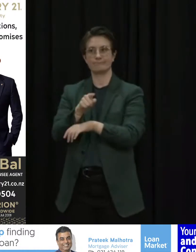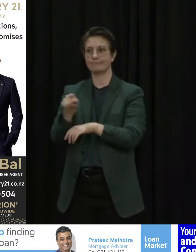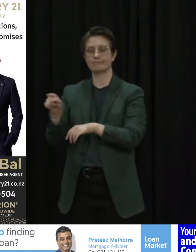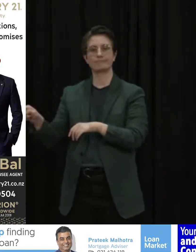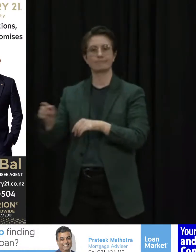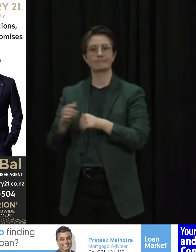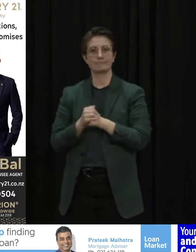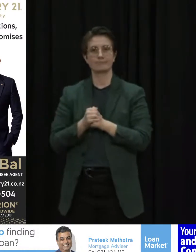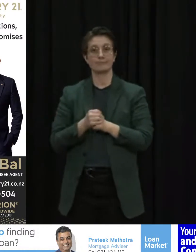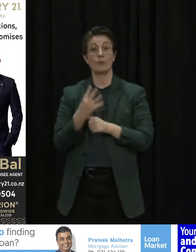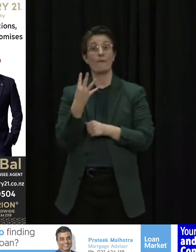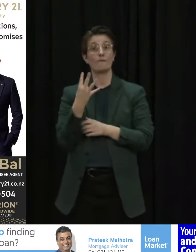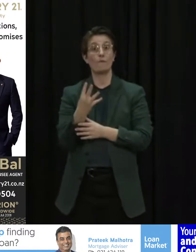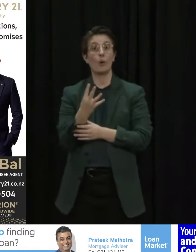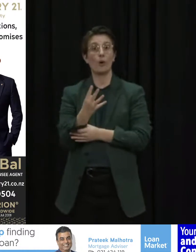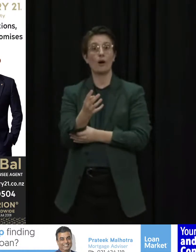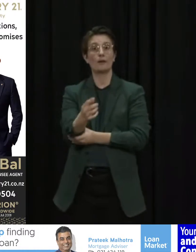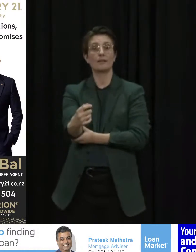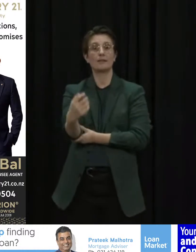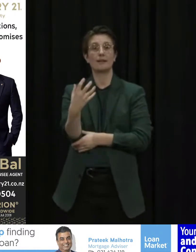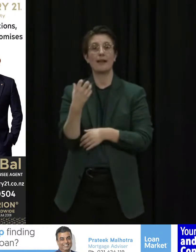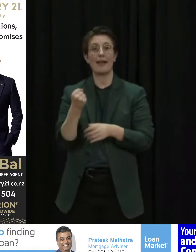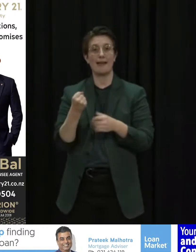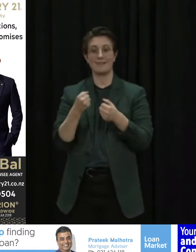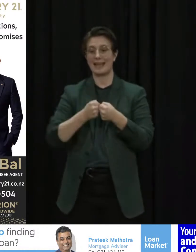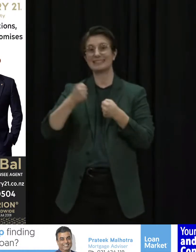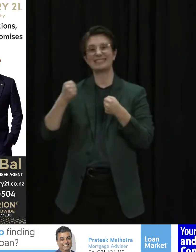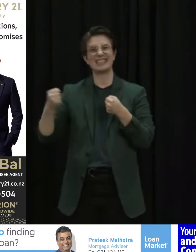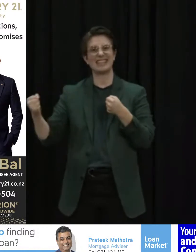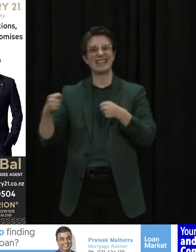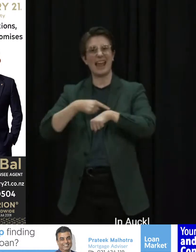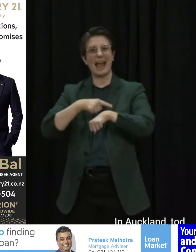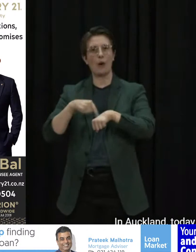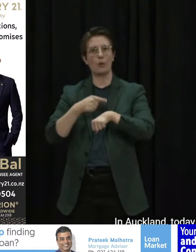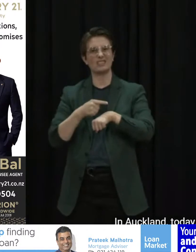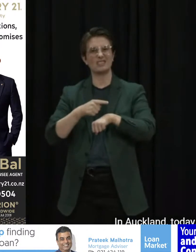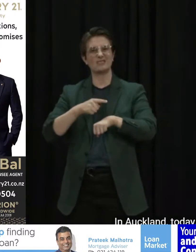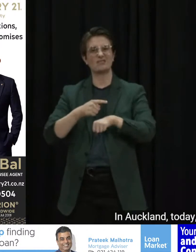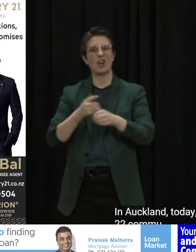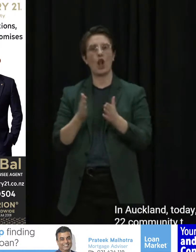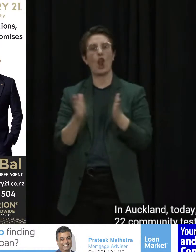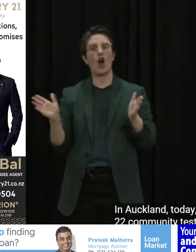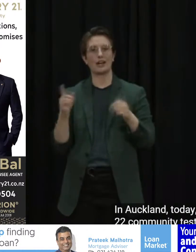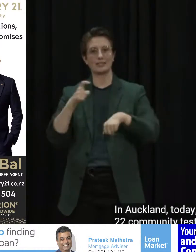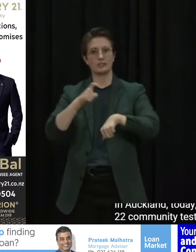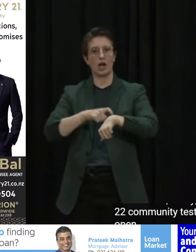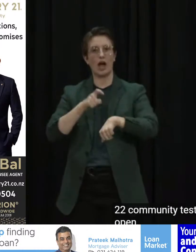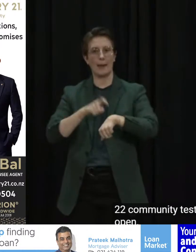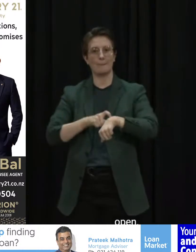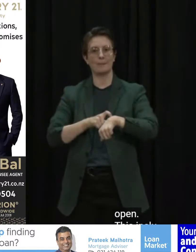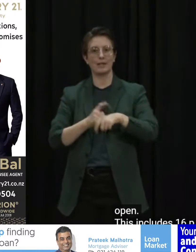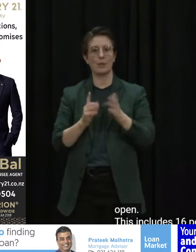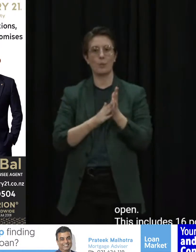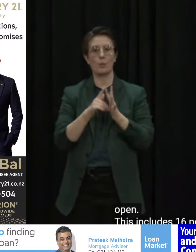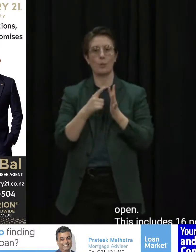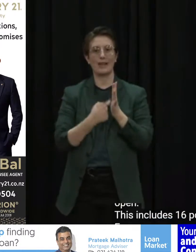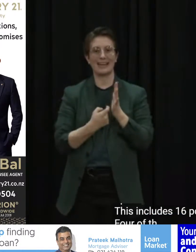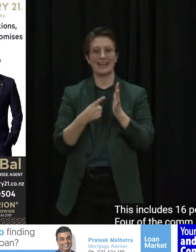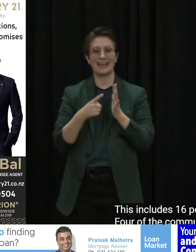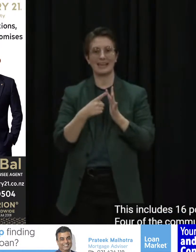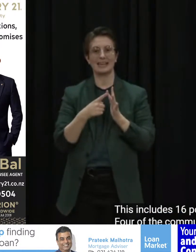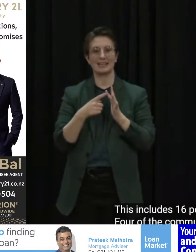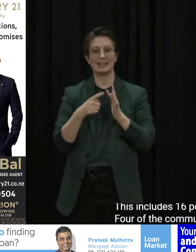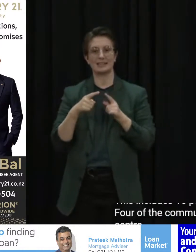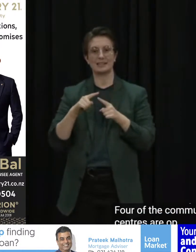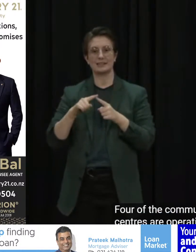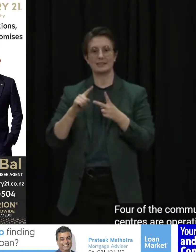centres are operating extended hours in Wiri, Northcote, Balmoral and Otara to improve access for essential